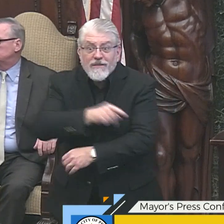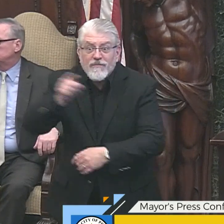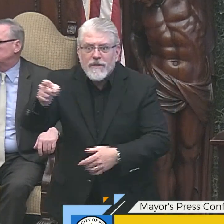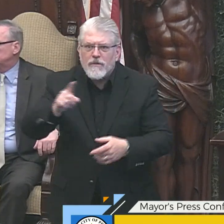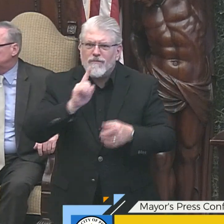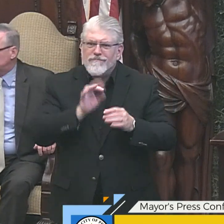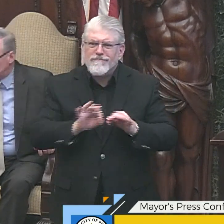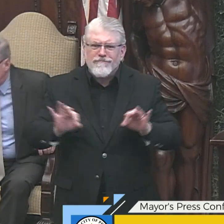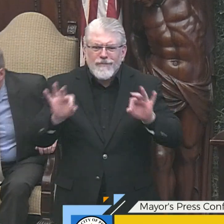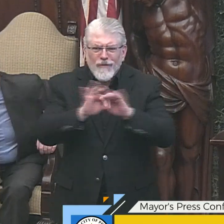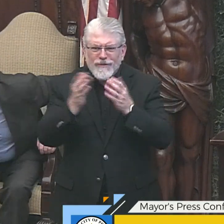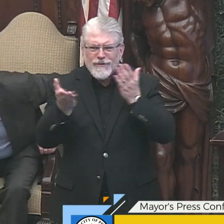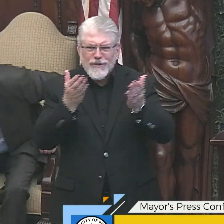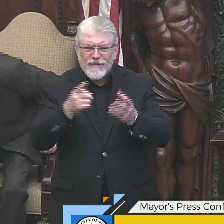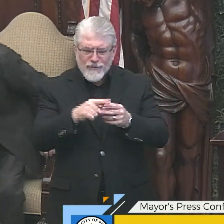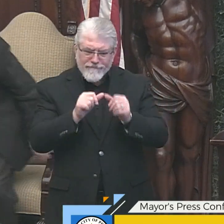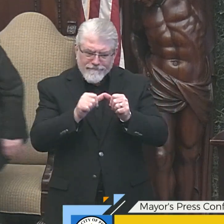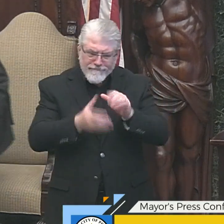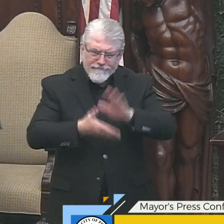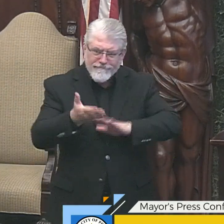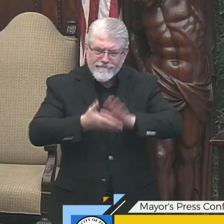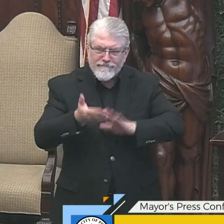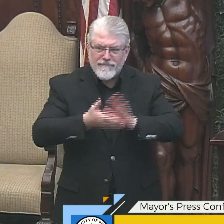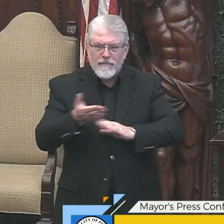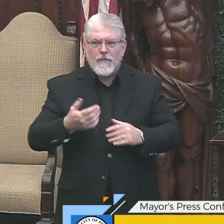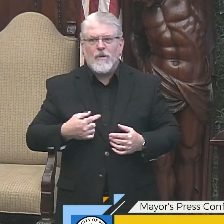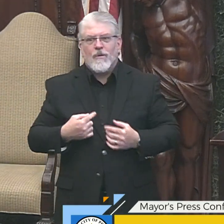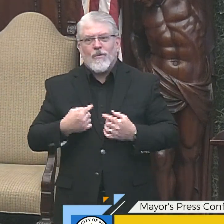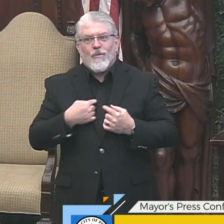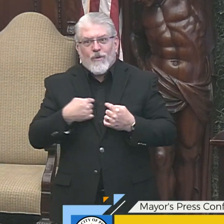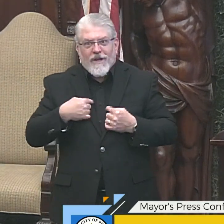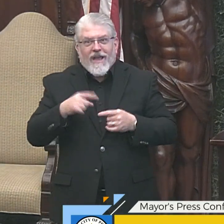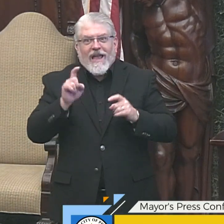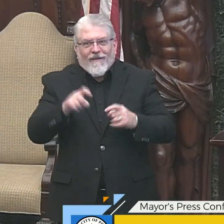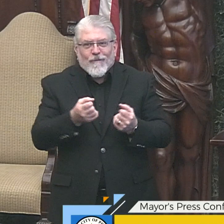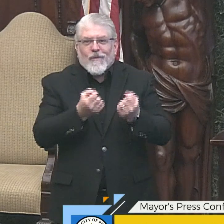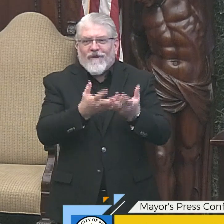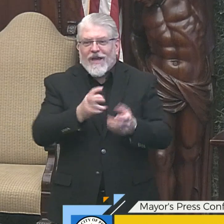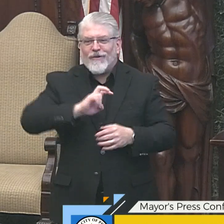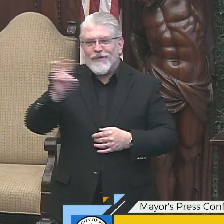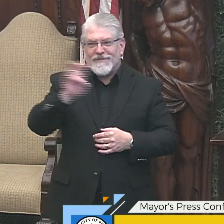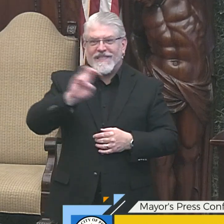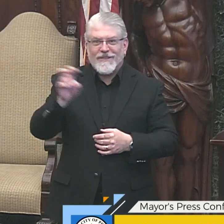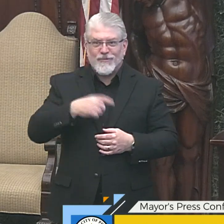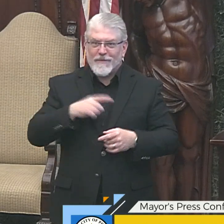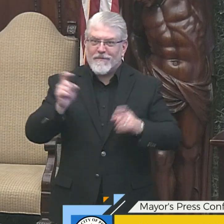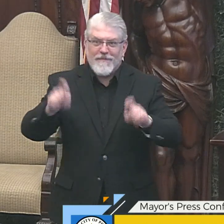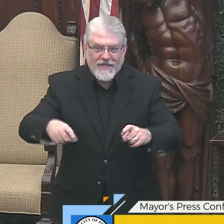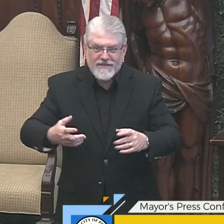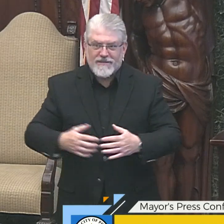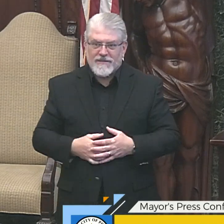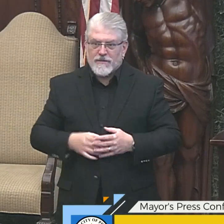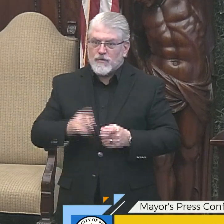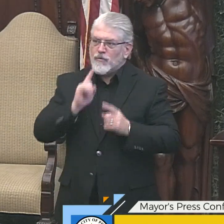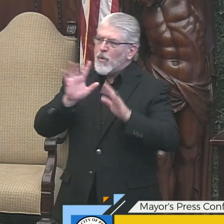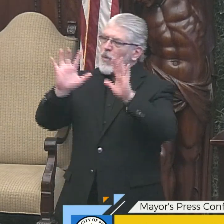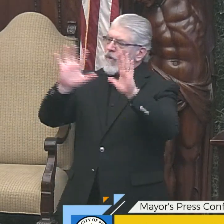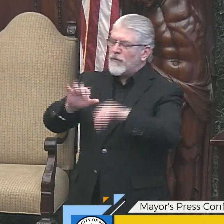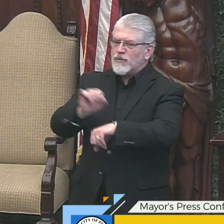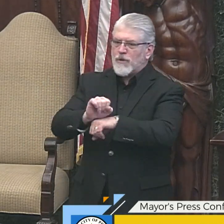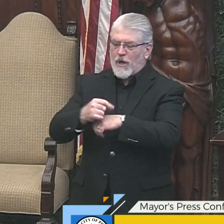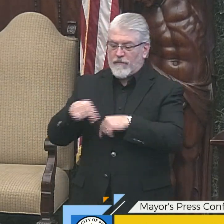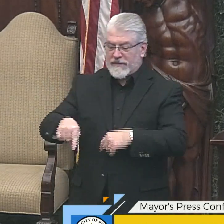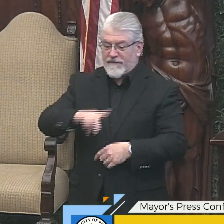to remain open. We provide a means for those employees to get back and forth to those jobs. And